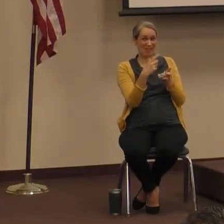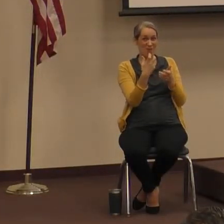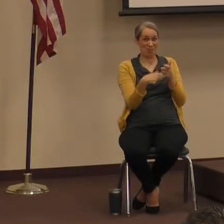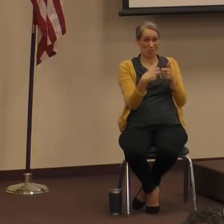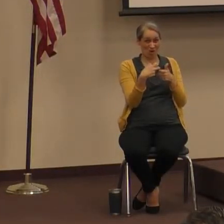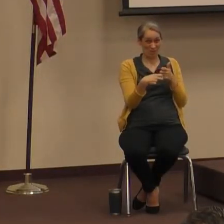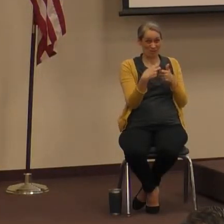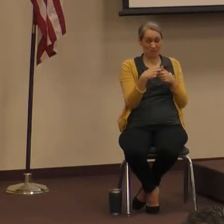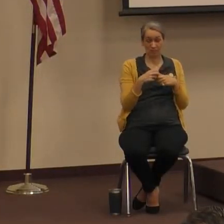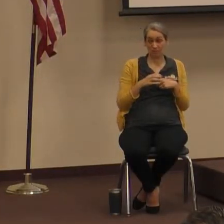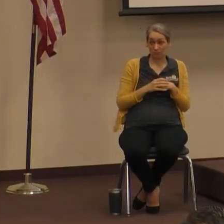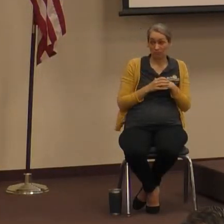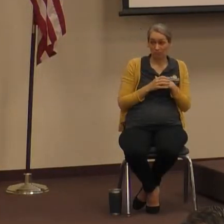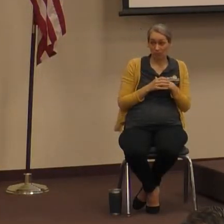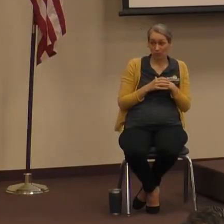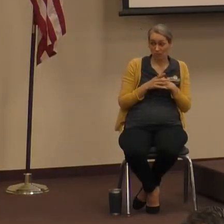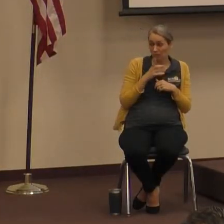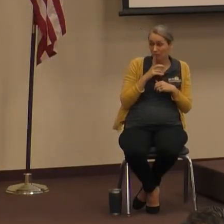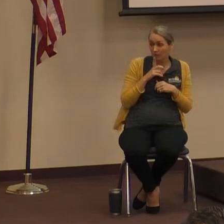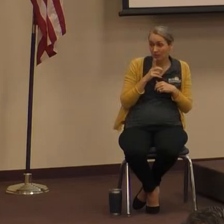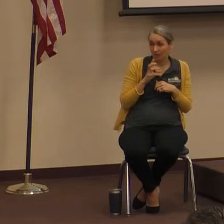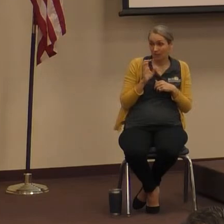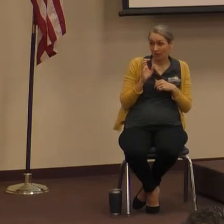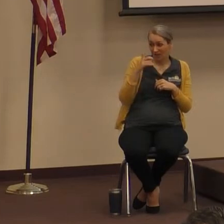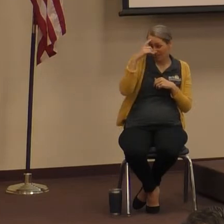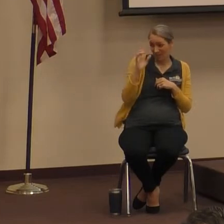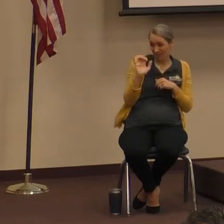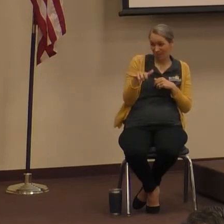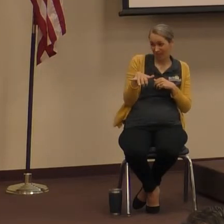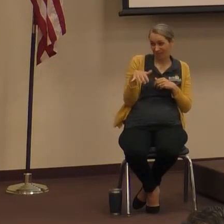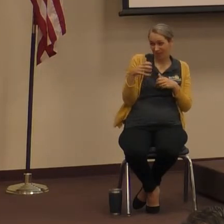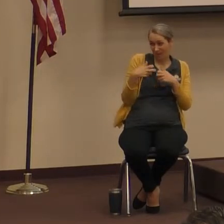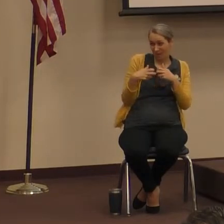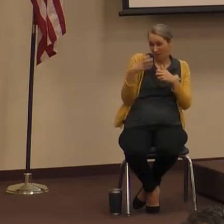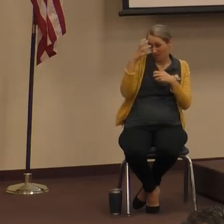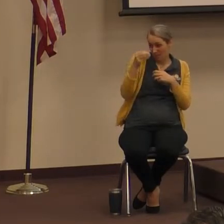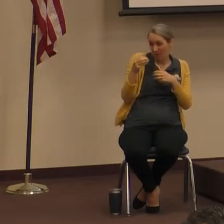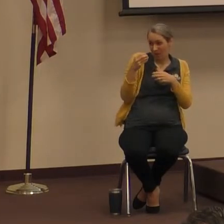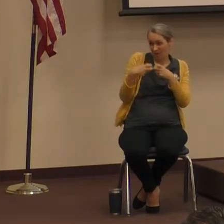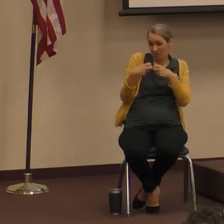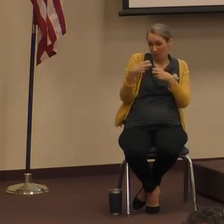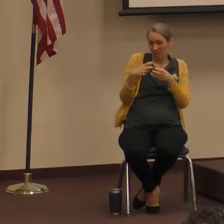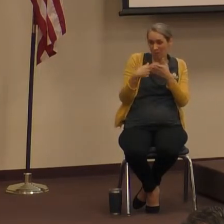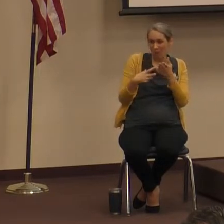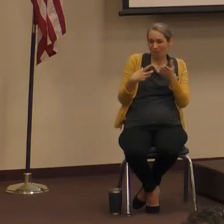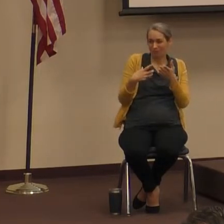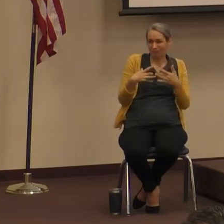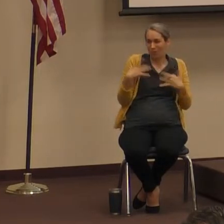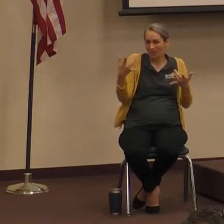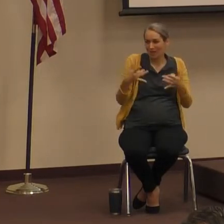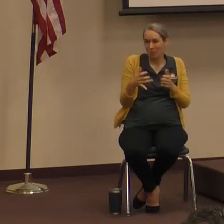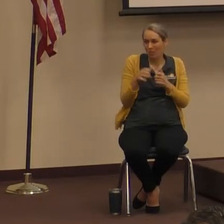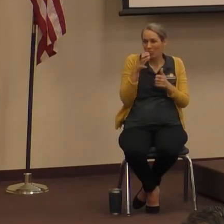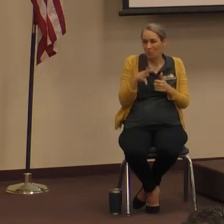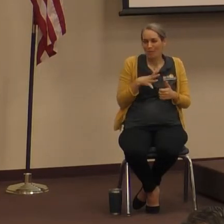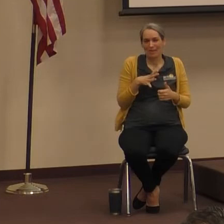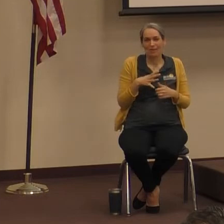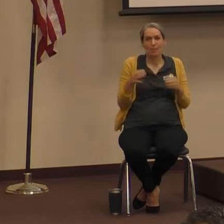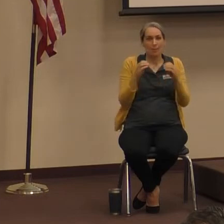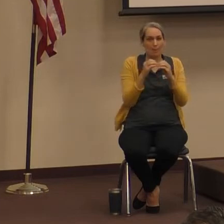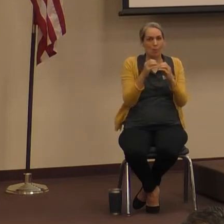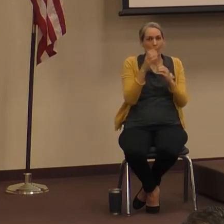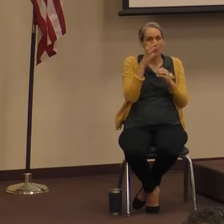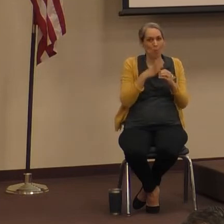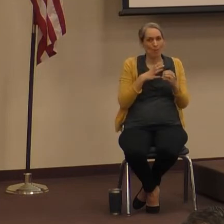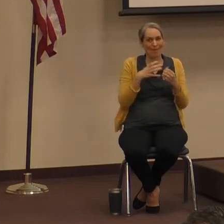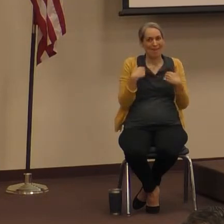problem. And we go, hold on a second, isn't that supposed to be guys? The guys are the visually stimulated ones. What's going on with the women? More and more are getting this